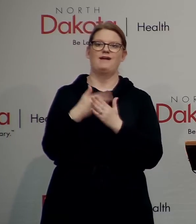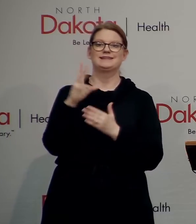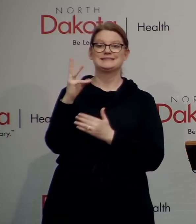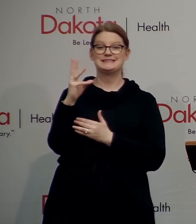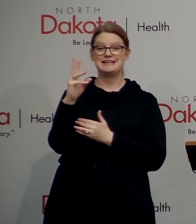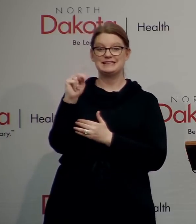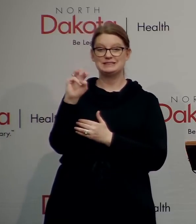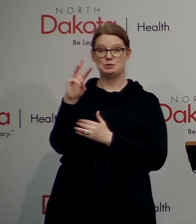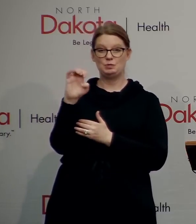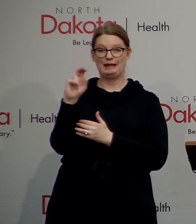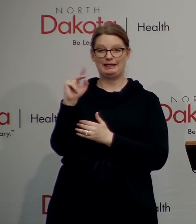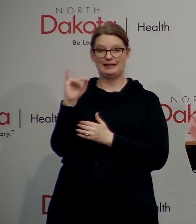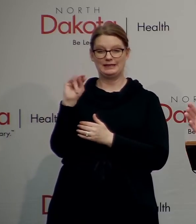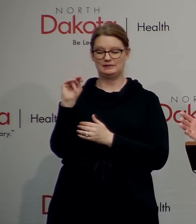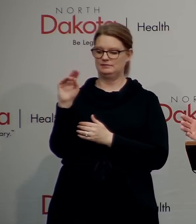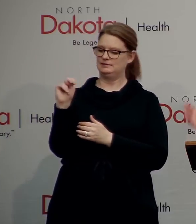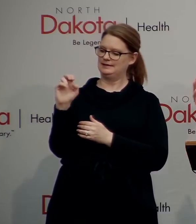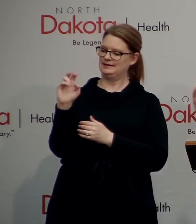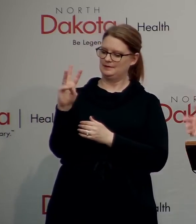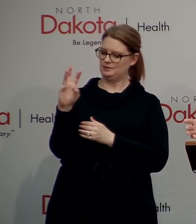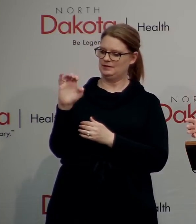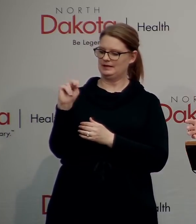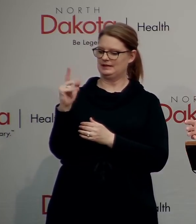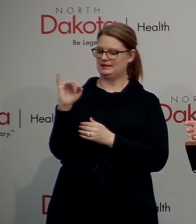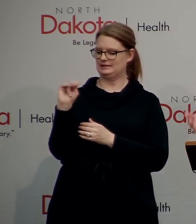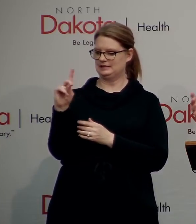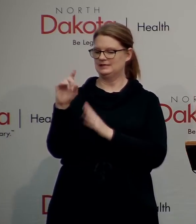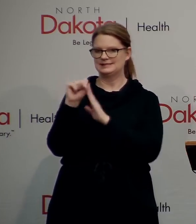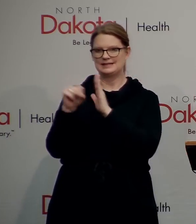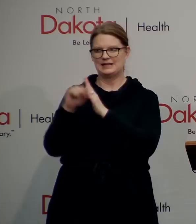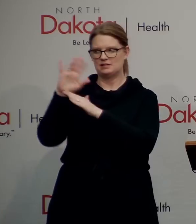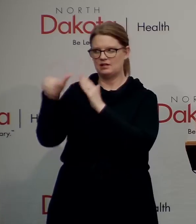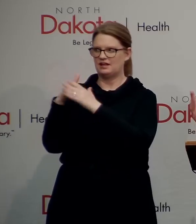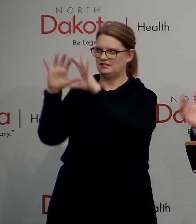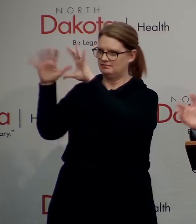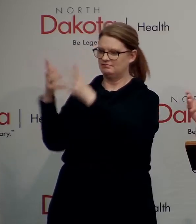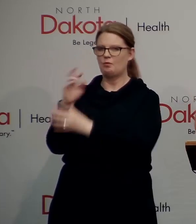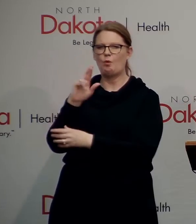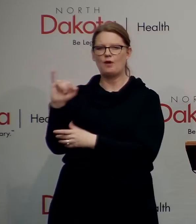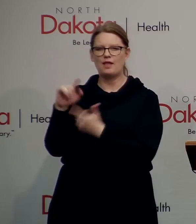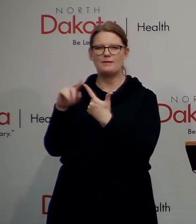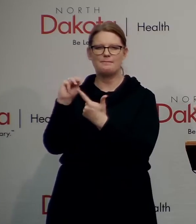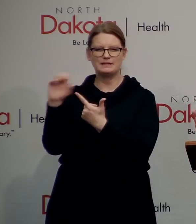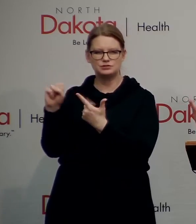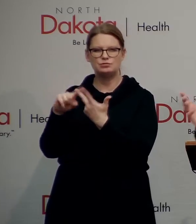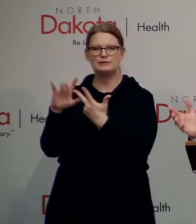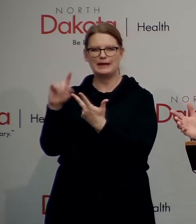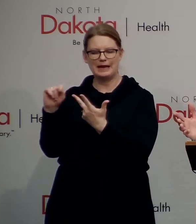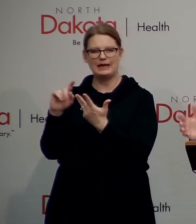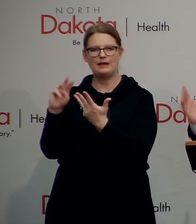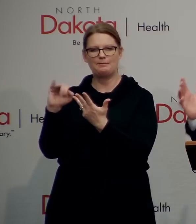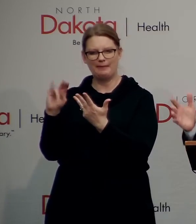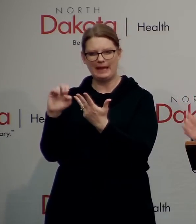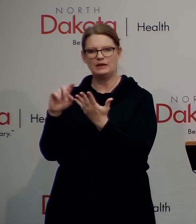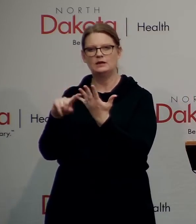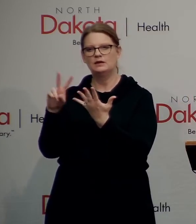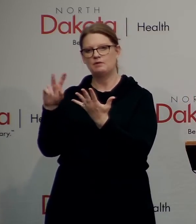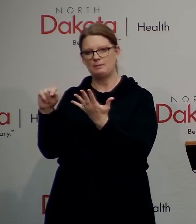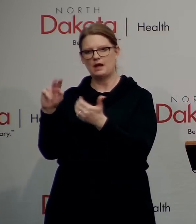put together. That's Rhode Island, Massachusetts, Connecticut, Maine, New Hampshire, and Vermont. I